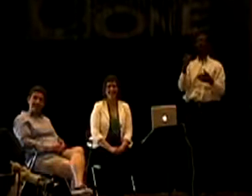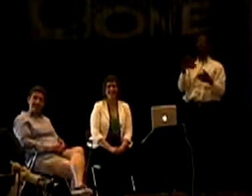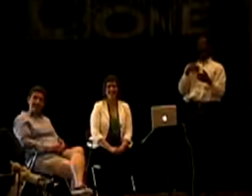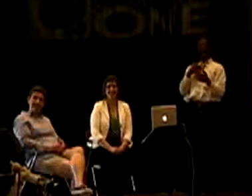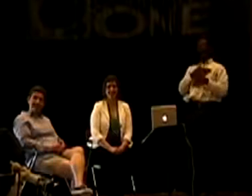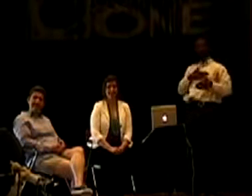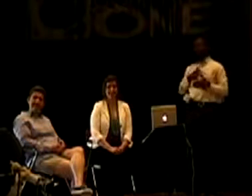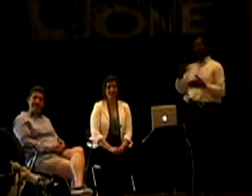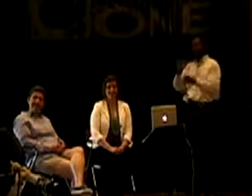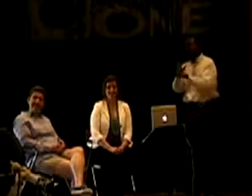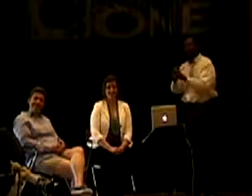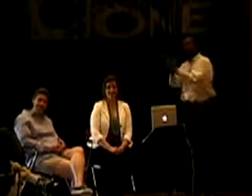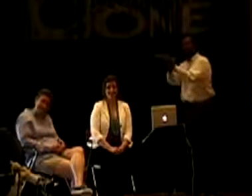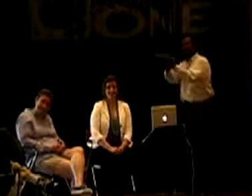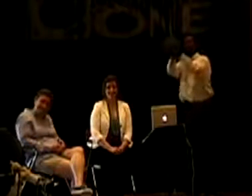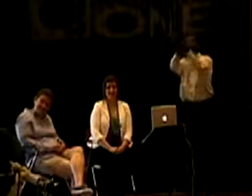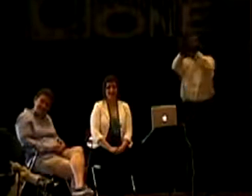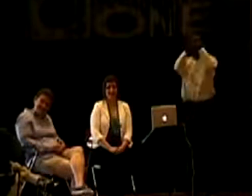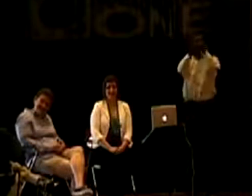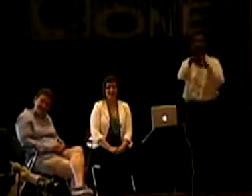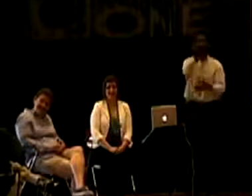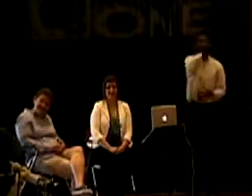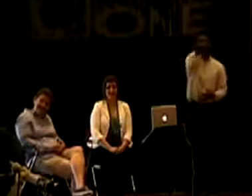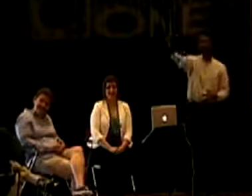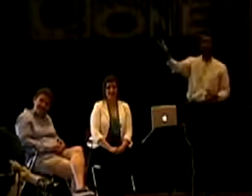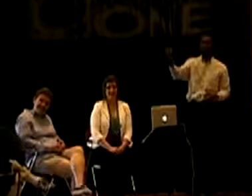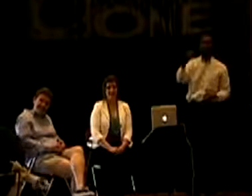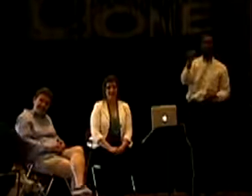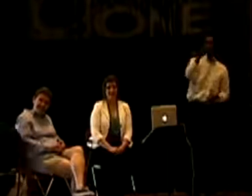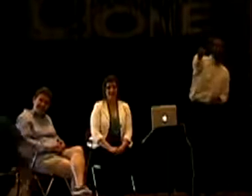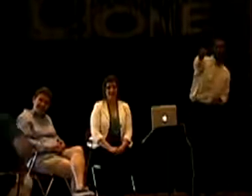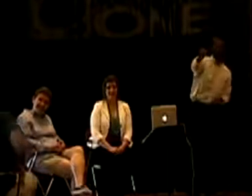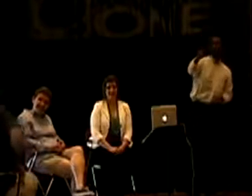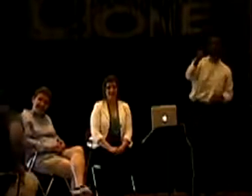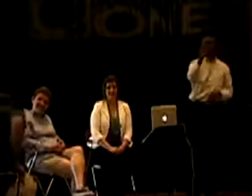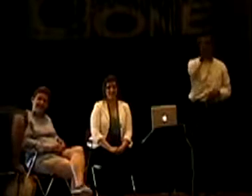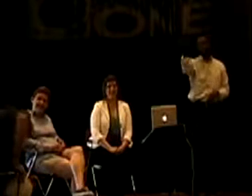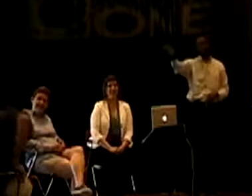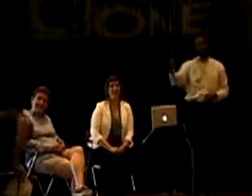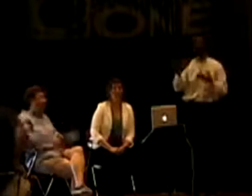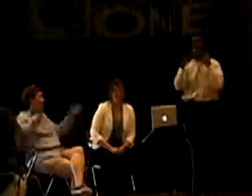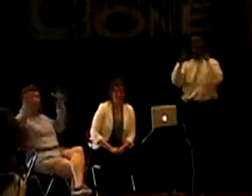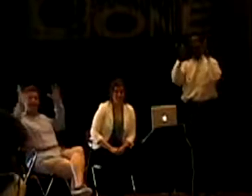so I enjoyed it. Congratulations to all of the cast. Great job to all of you.